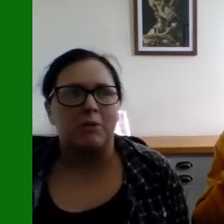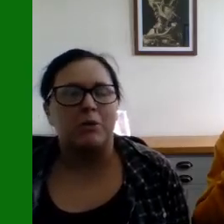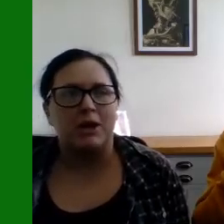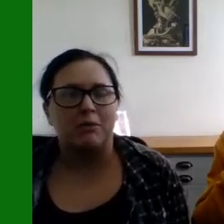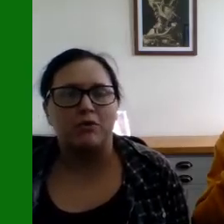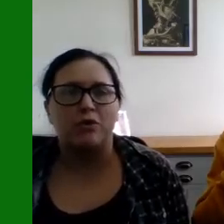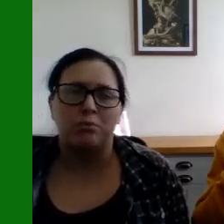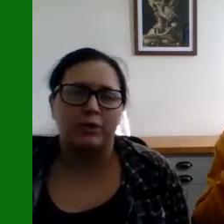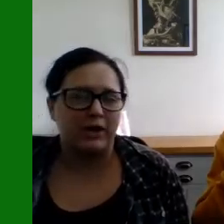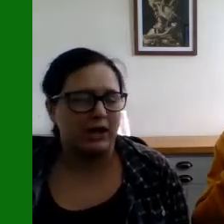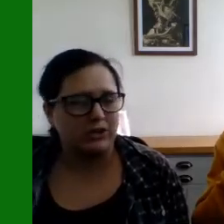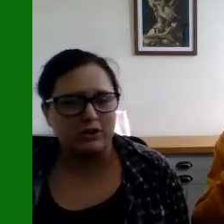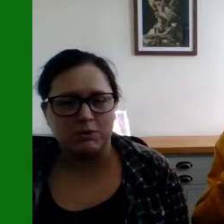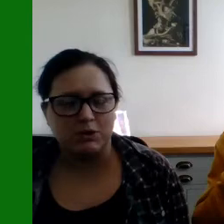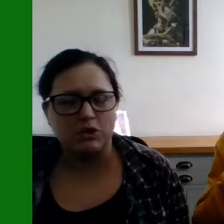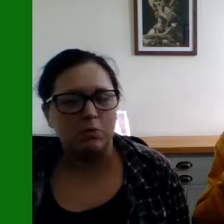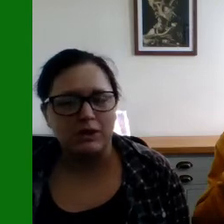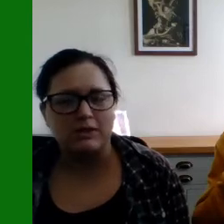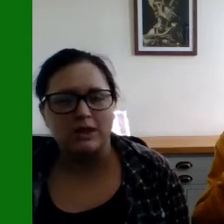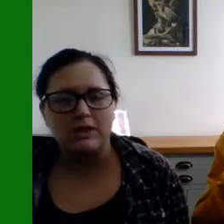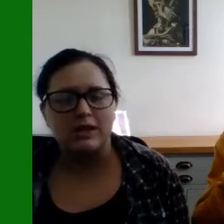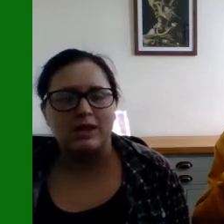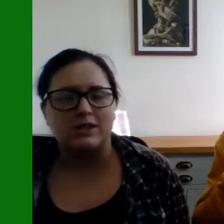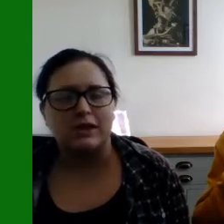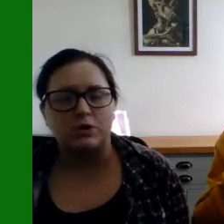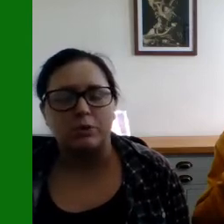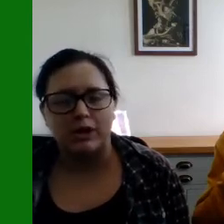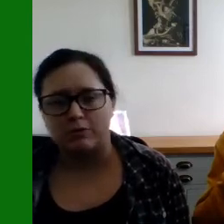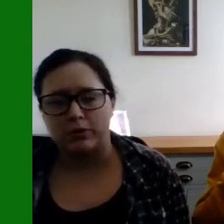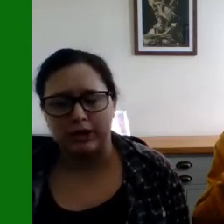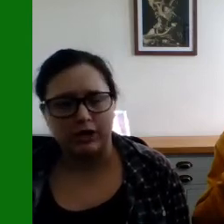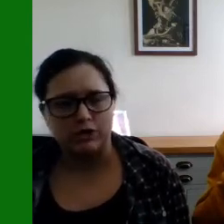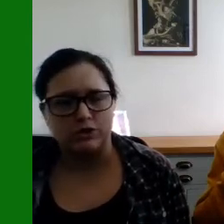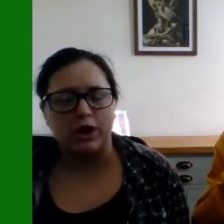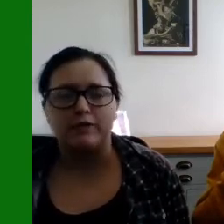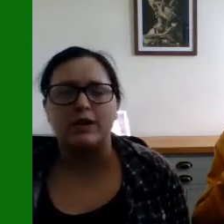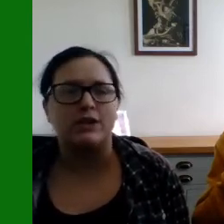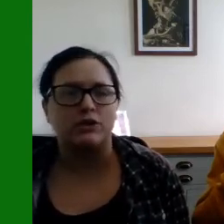just about being able to form more connections between topics, I think, in inside your brain, and the more